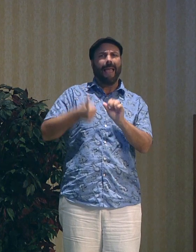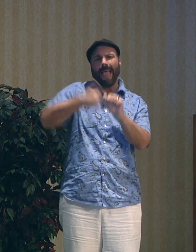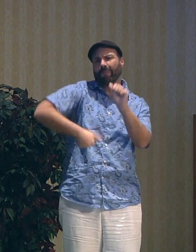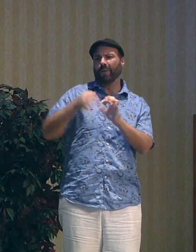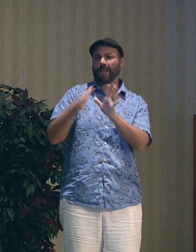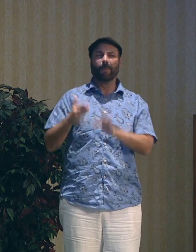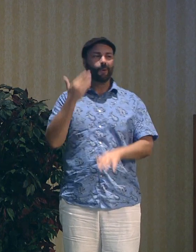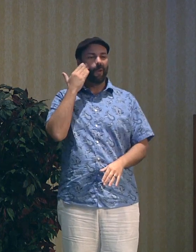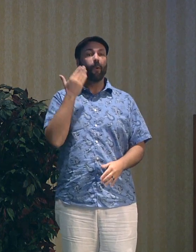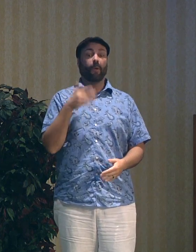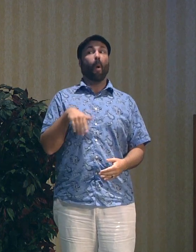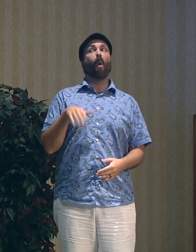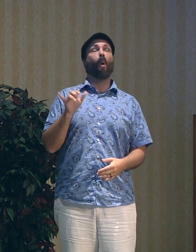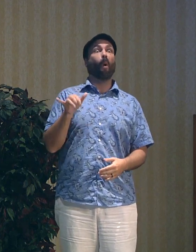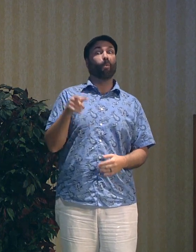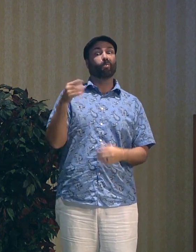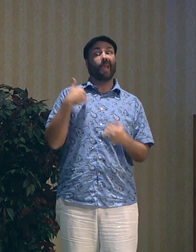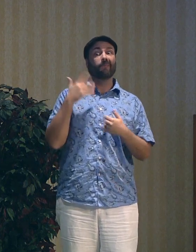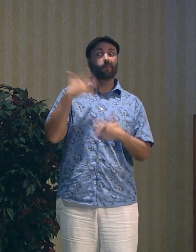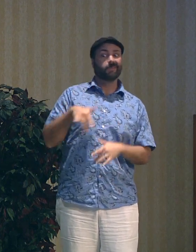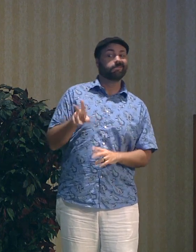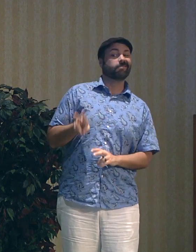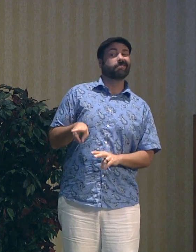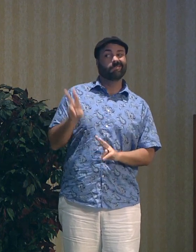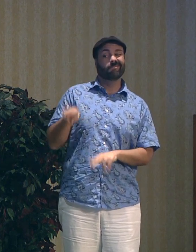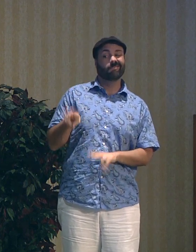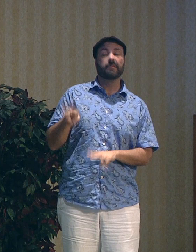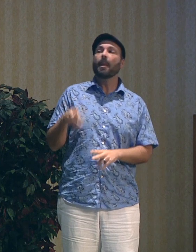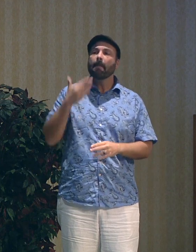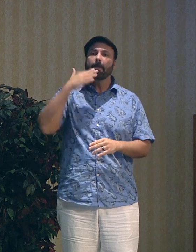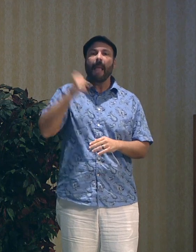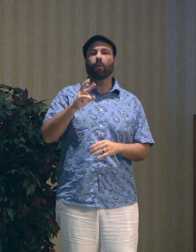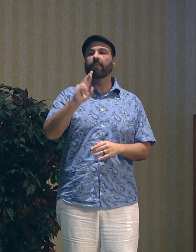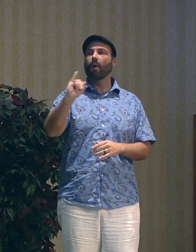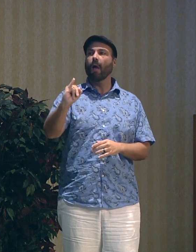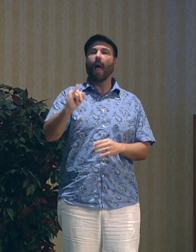the deaf person and the interpreters are very familiar with one another. So I